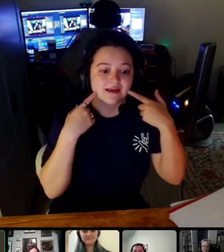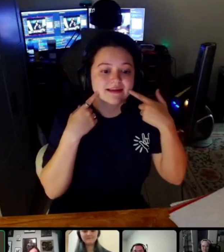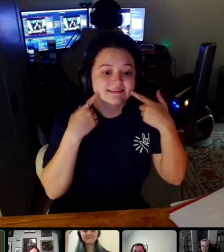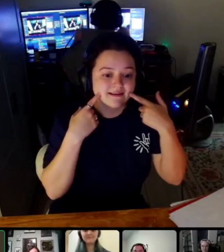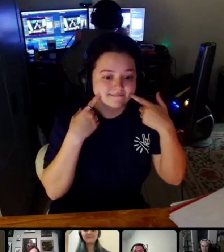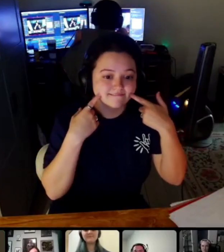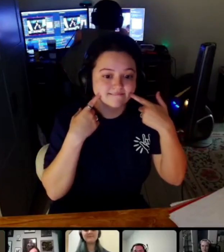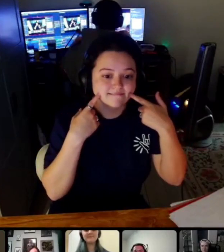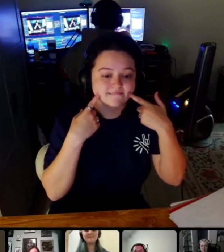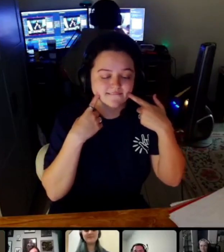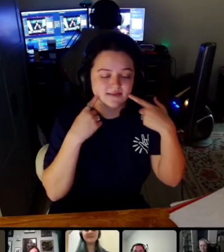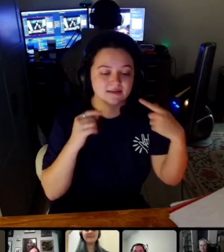like.